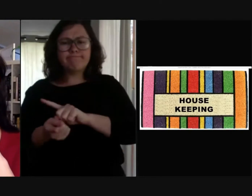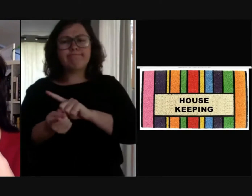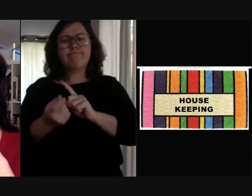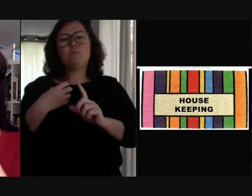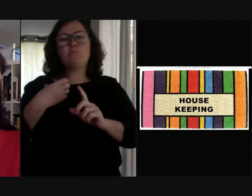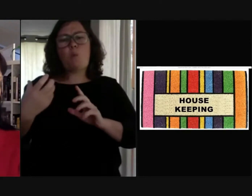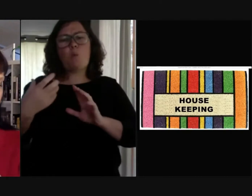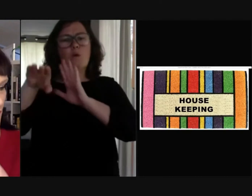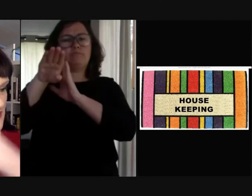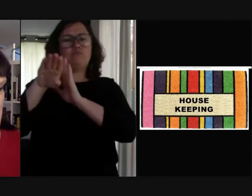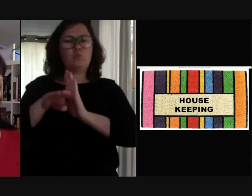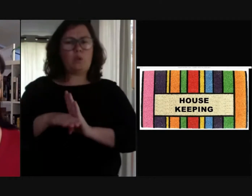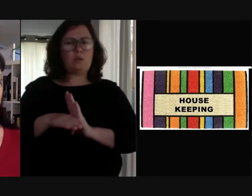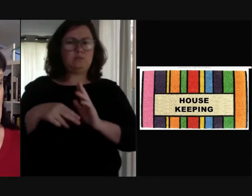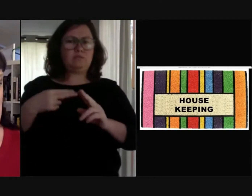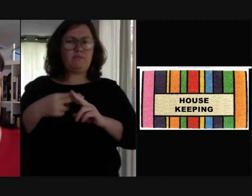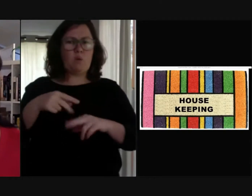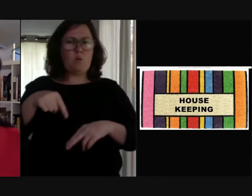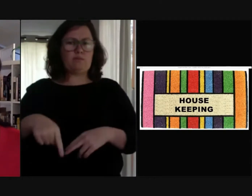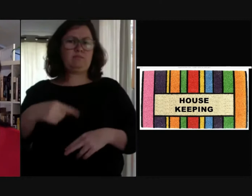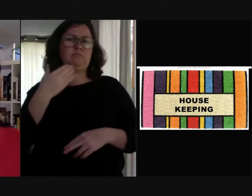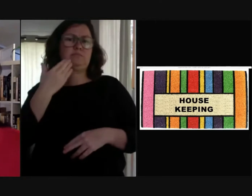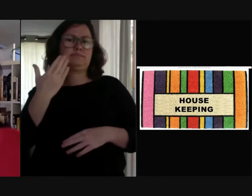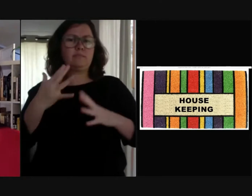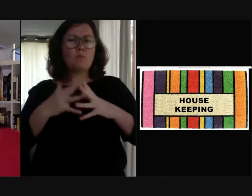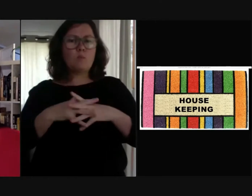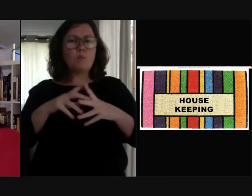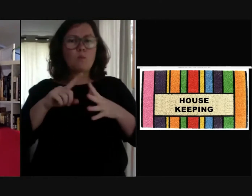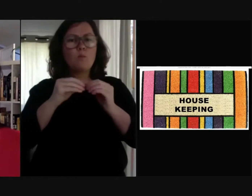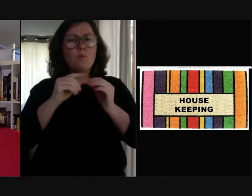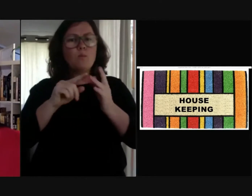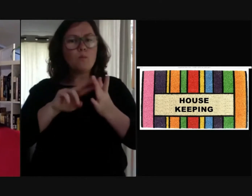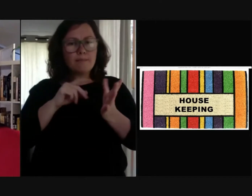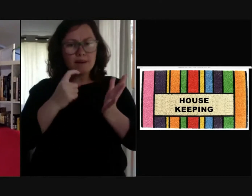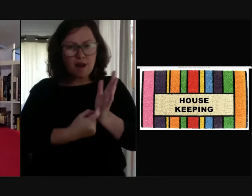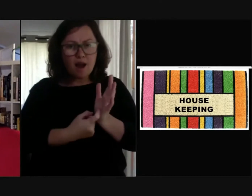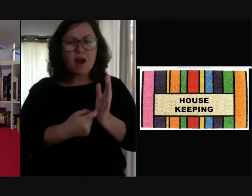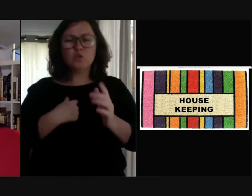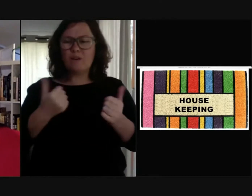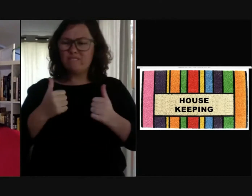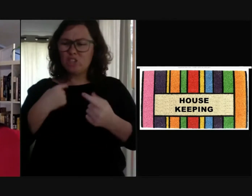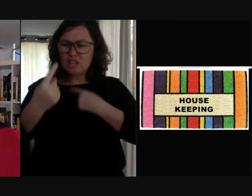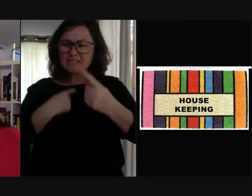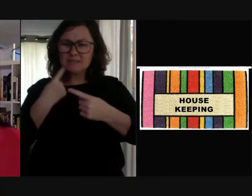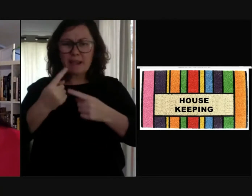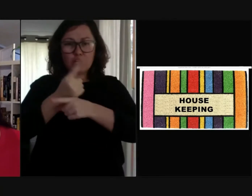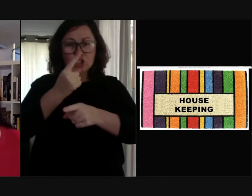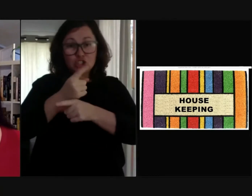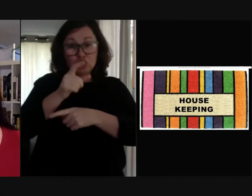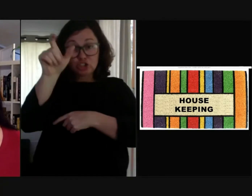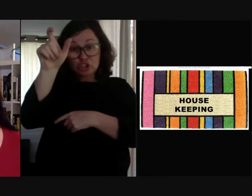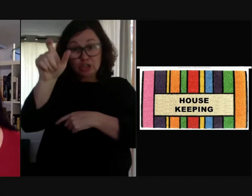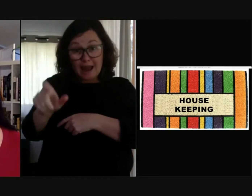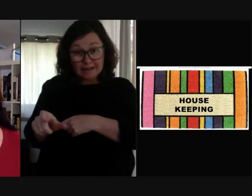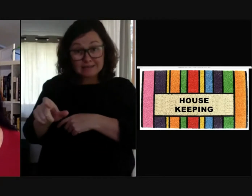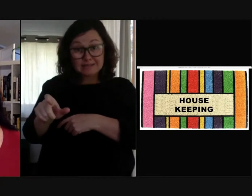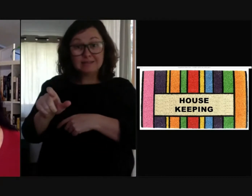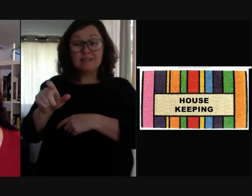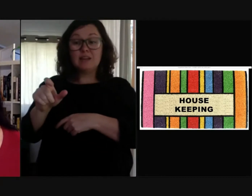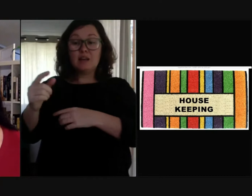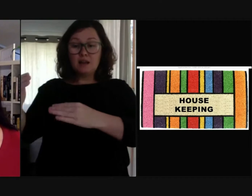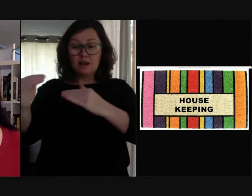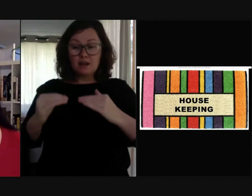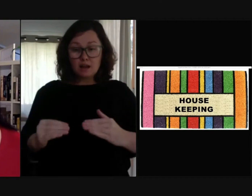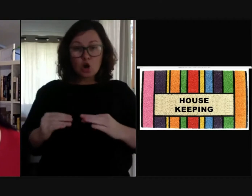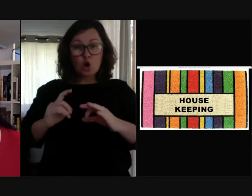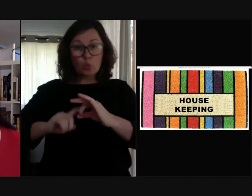to ensure that we're all on the same page. I talked about the chat. I talked about the question. This webinar recording will